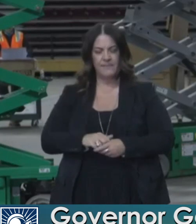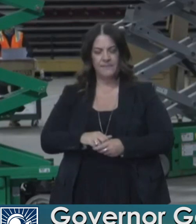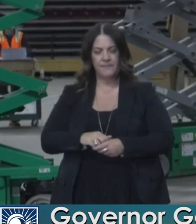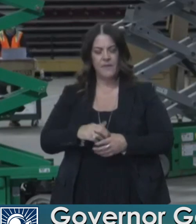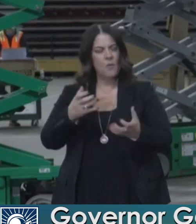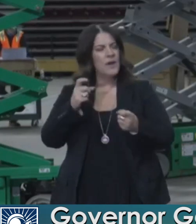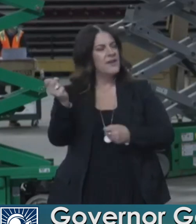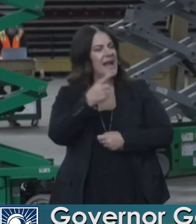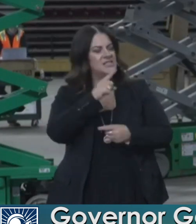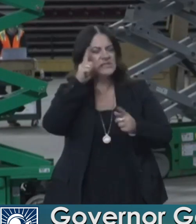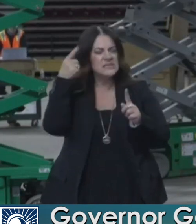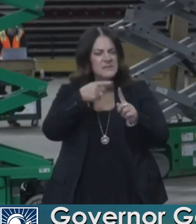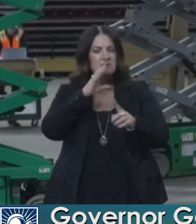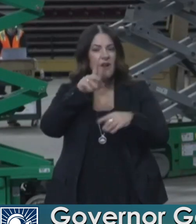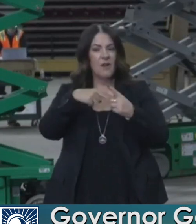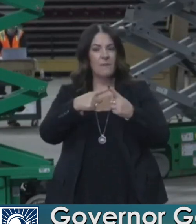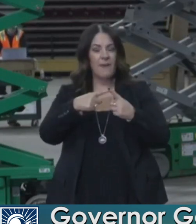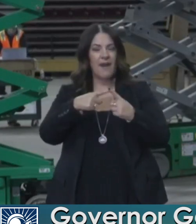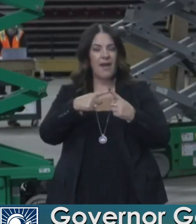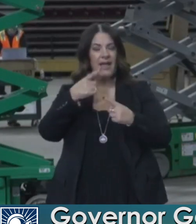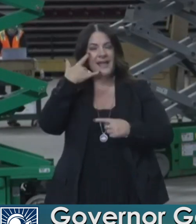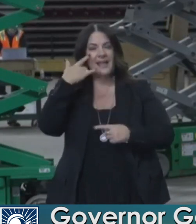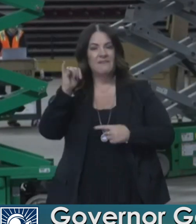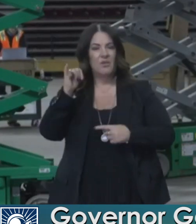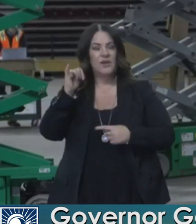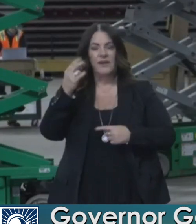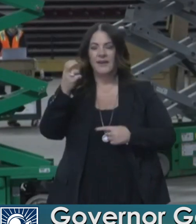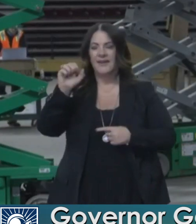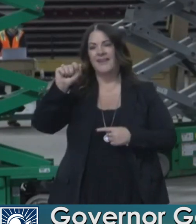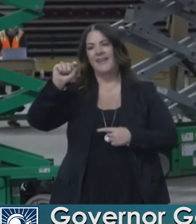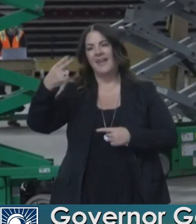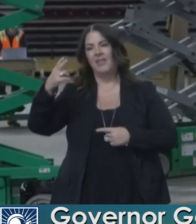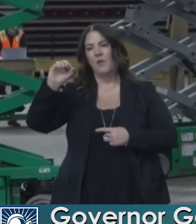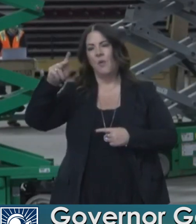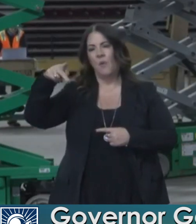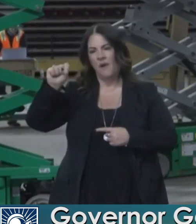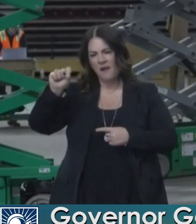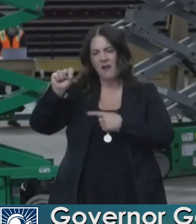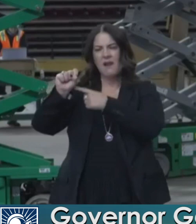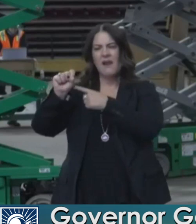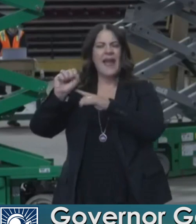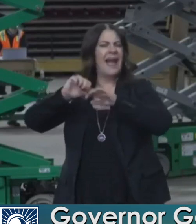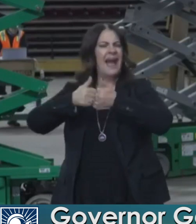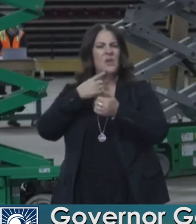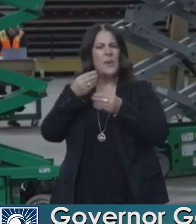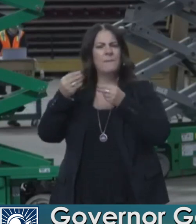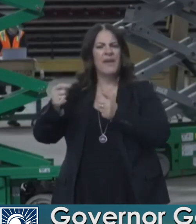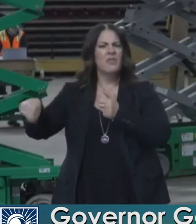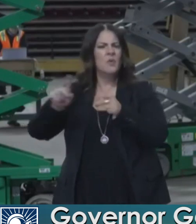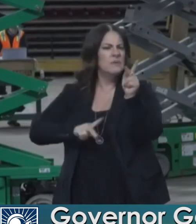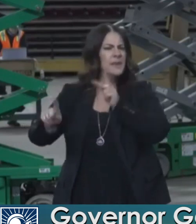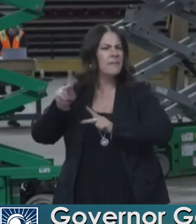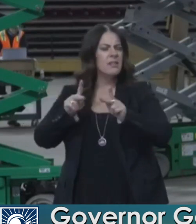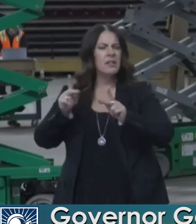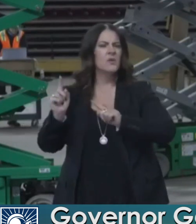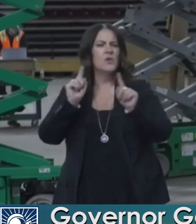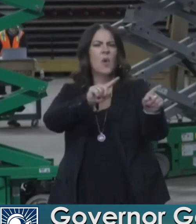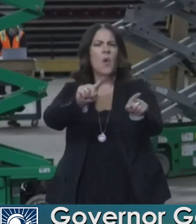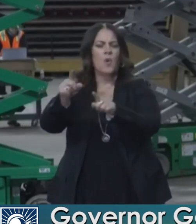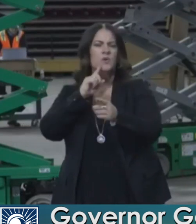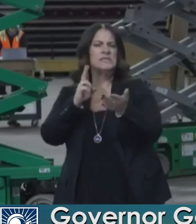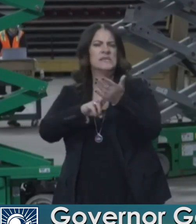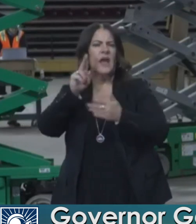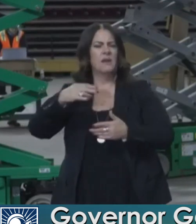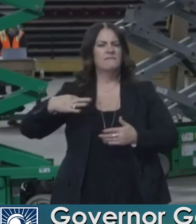Health Corps. Specifically, do you have a budget figure in mind for the program and how it will be paid for? Yeah, look, it's going to be paid for, and I've been asked this